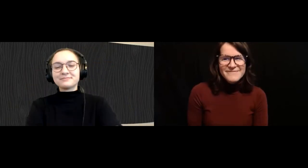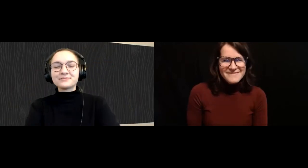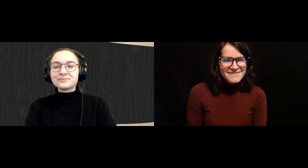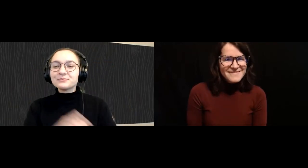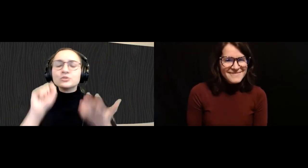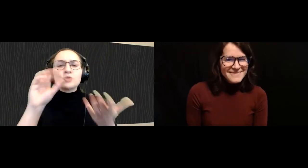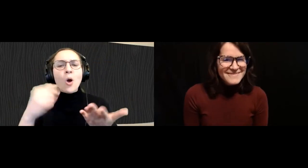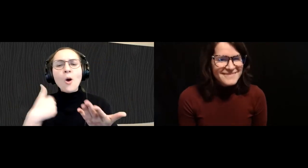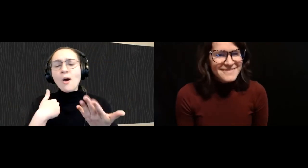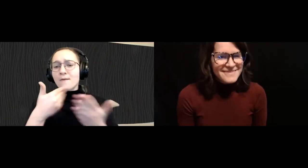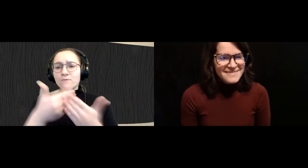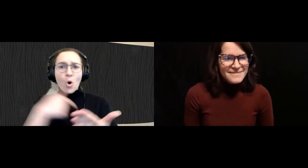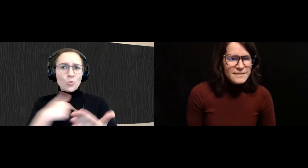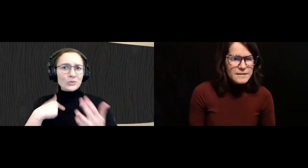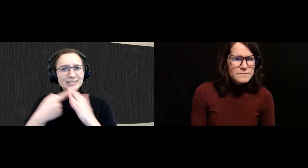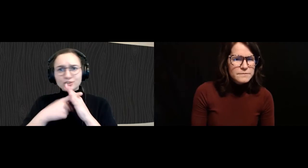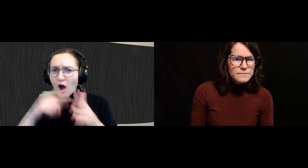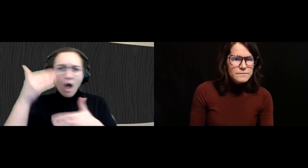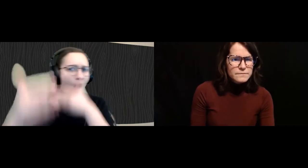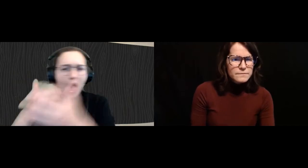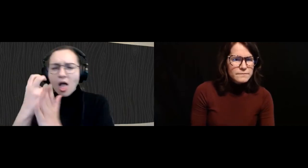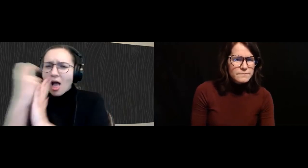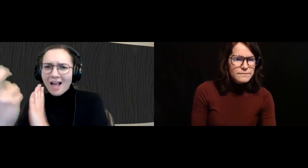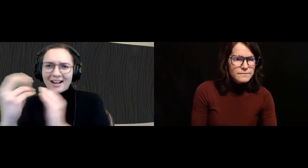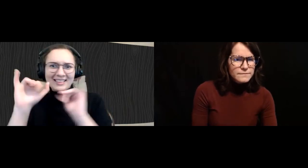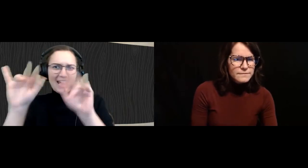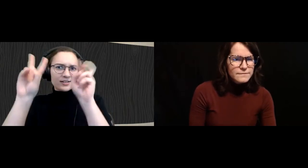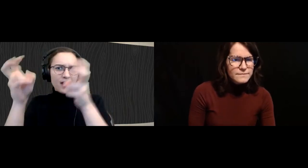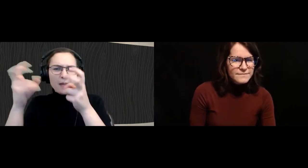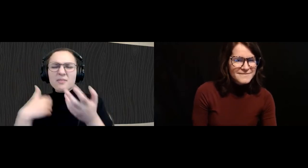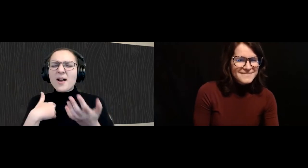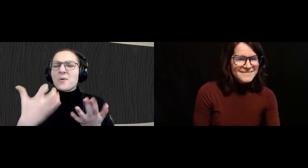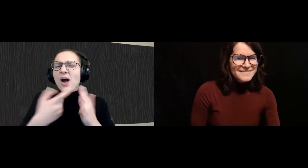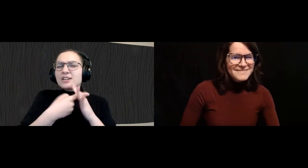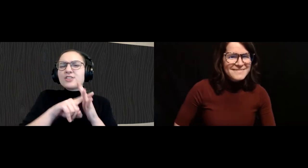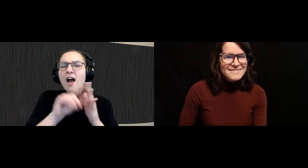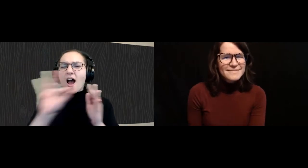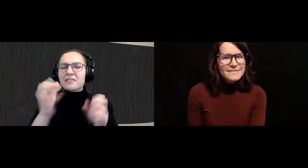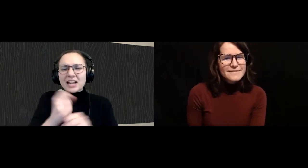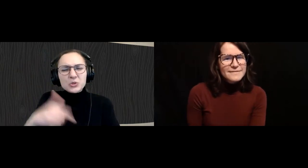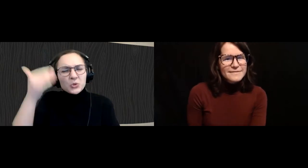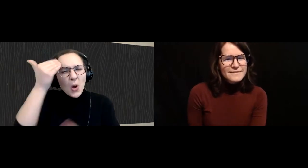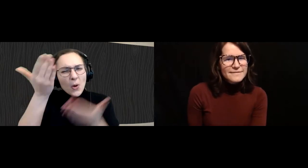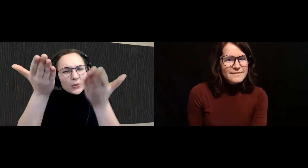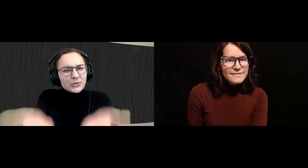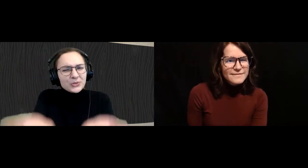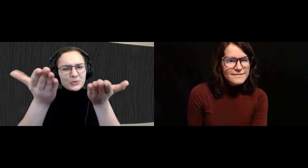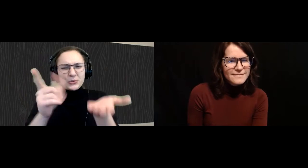syndrome. So before we get started and get into this topic, I wanted to start